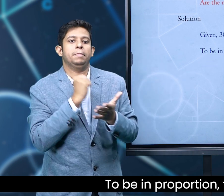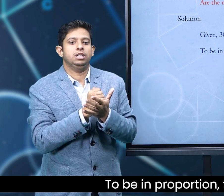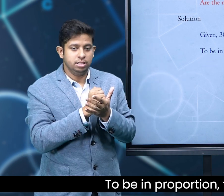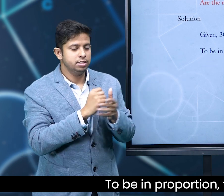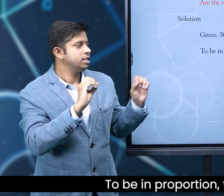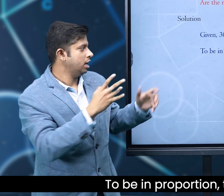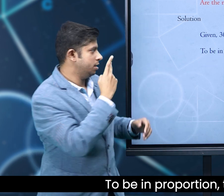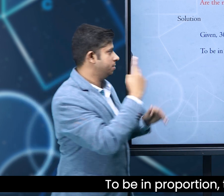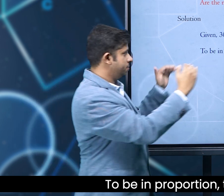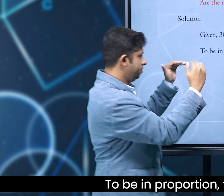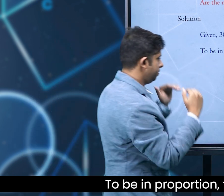equal.